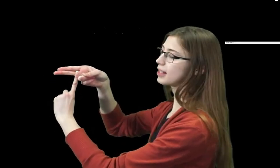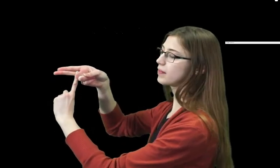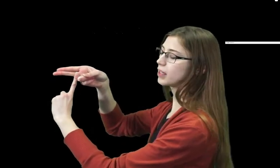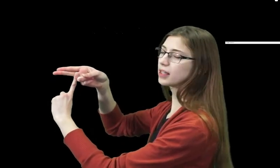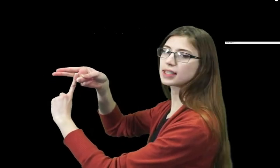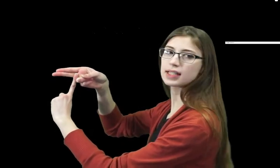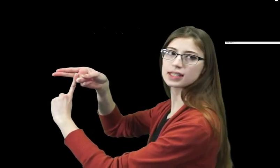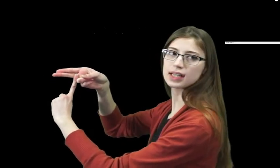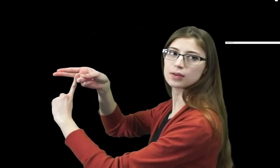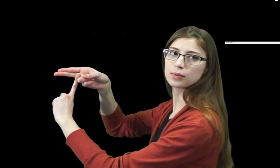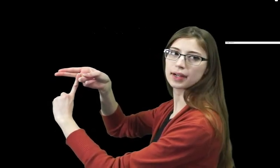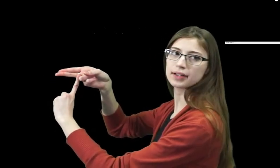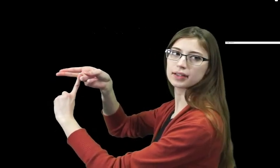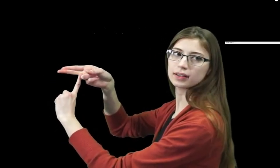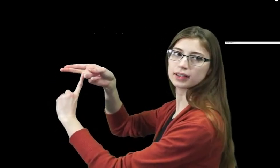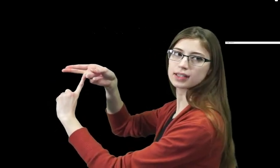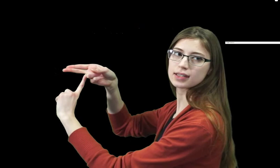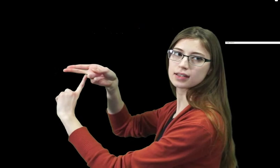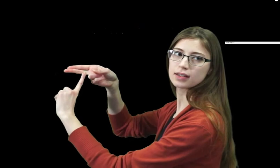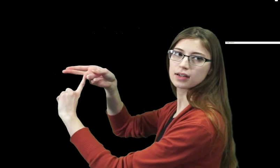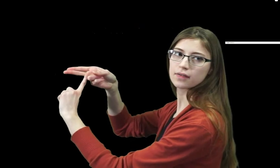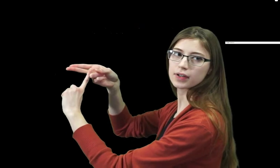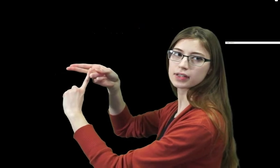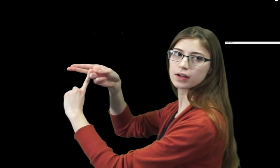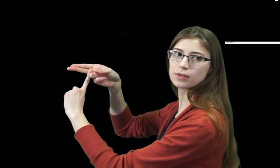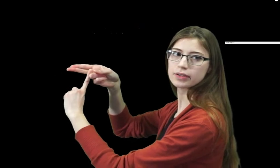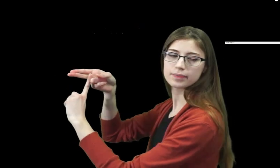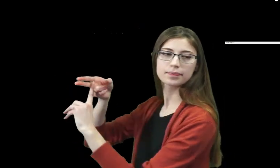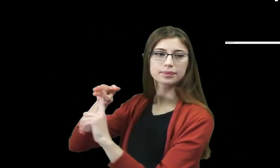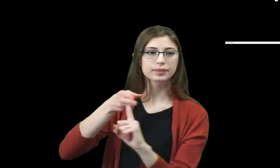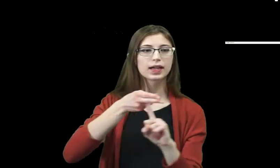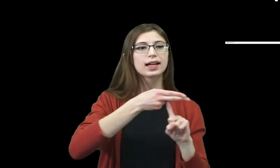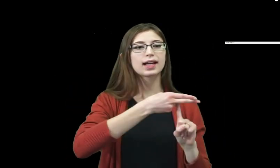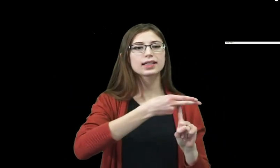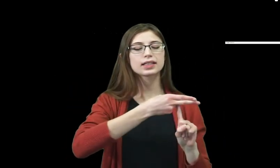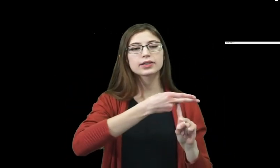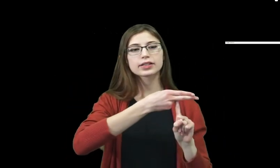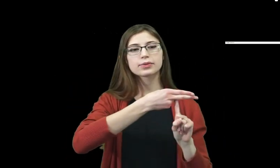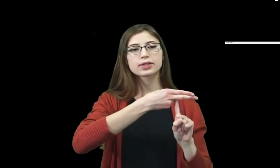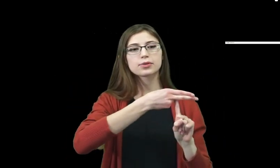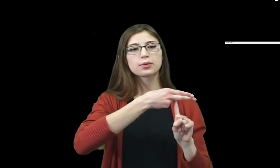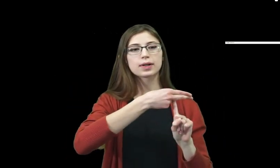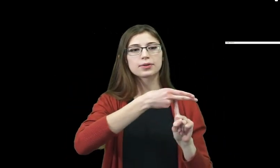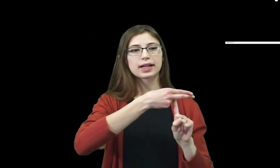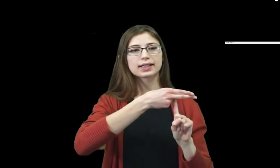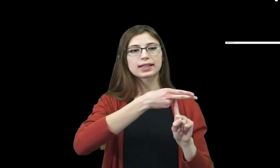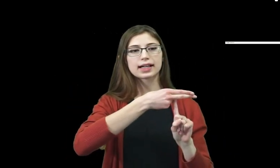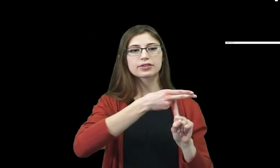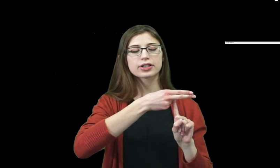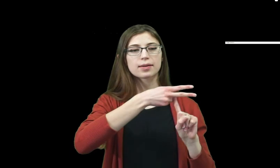finger is going to sit right on these first knuckles. And then you're just going to wiggle that letter H a couple